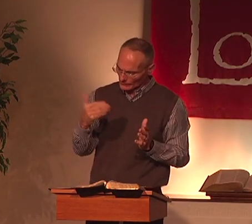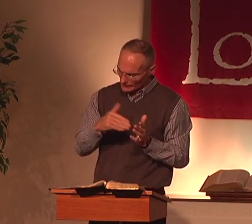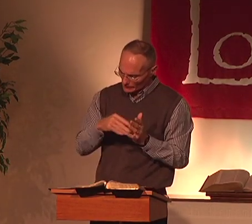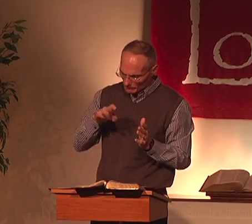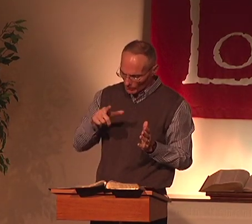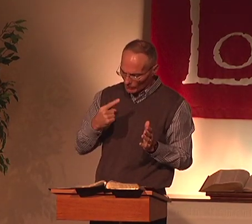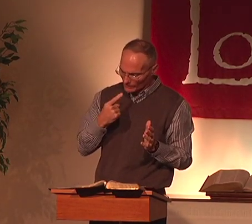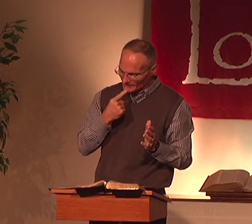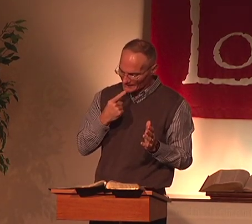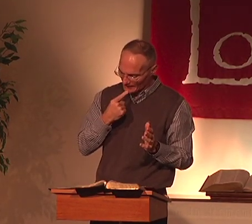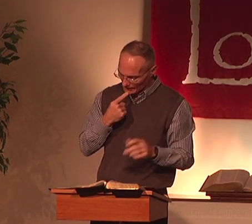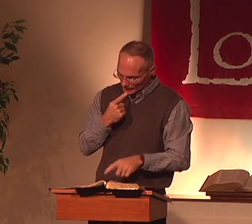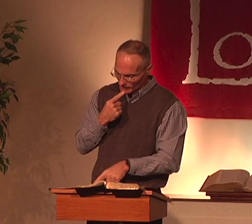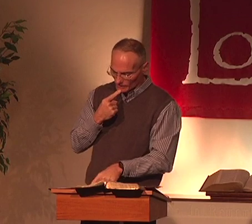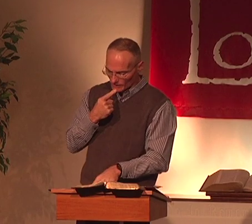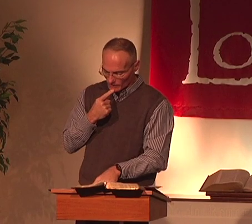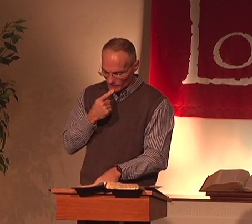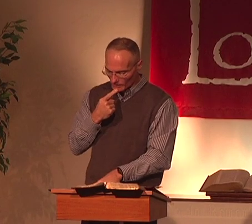So verse 13 again Paul says